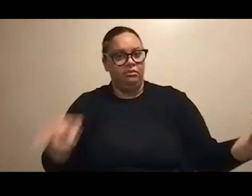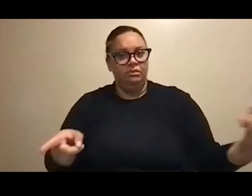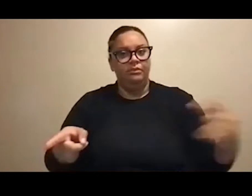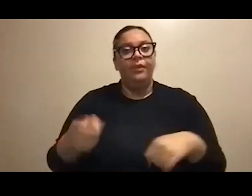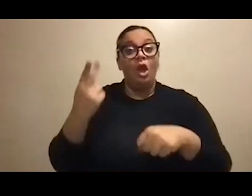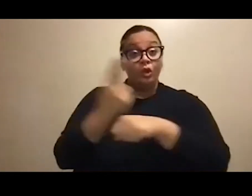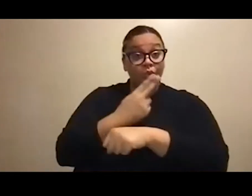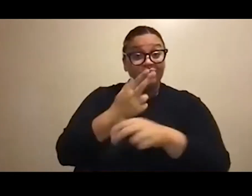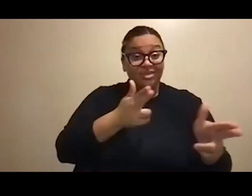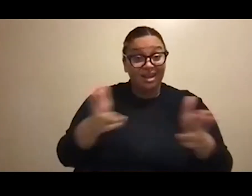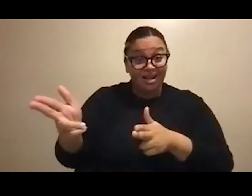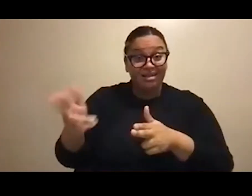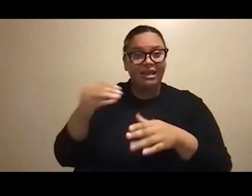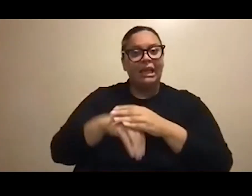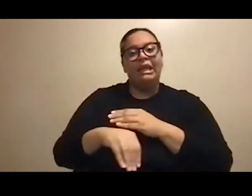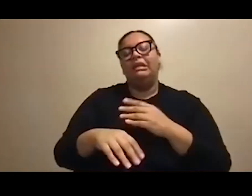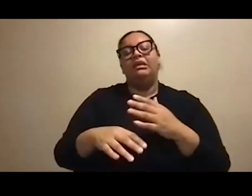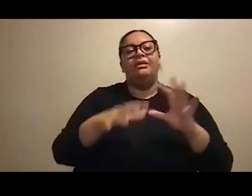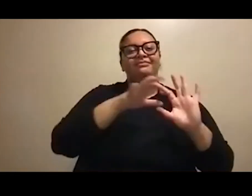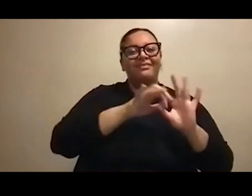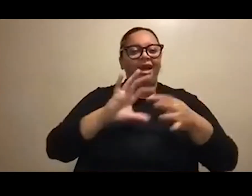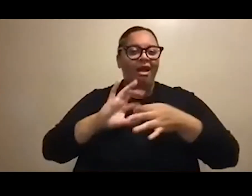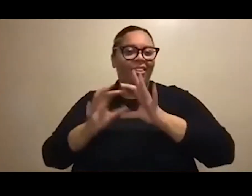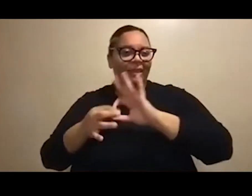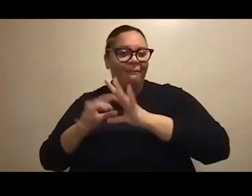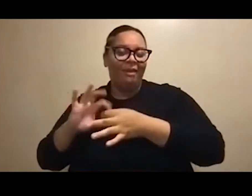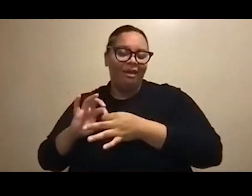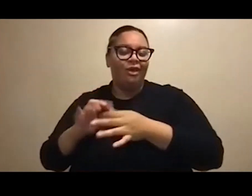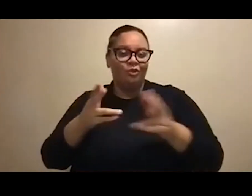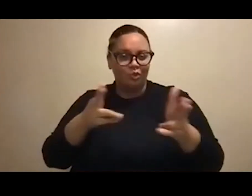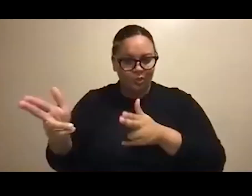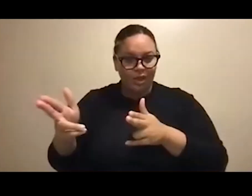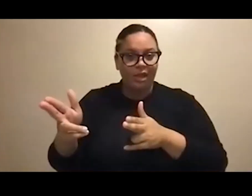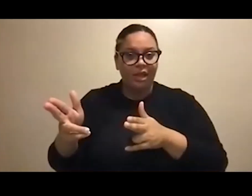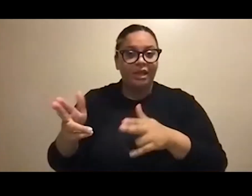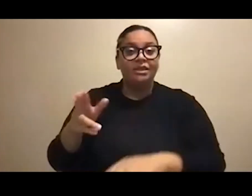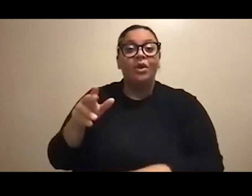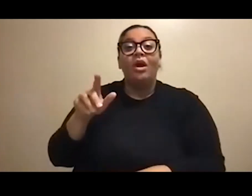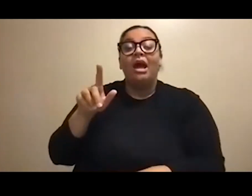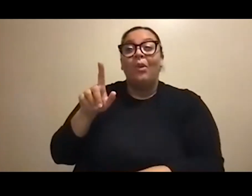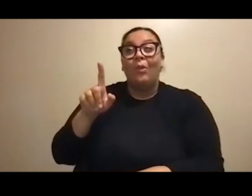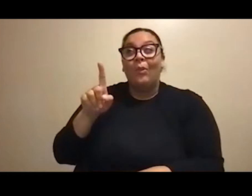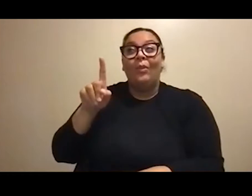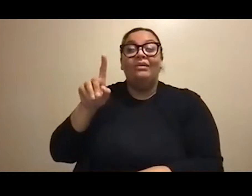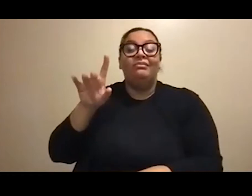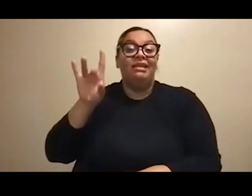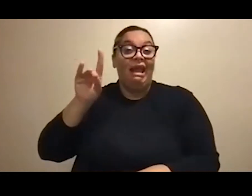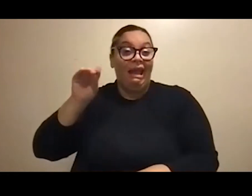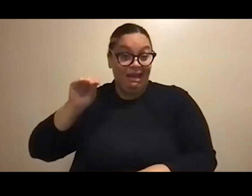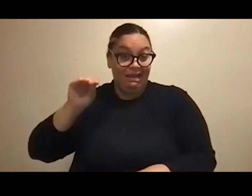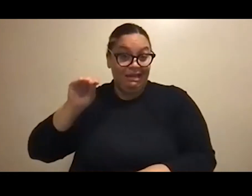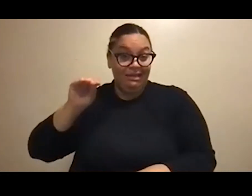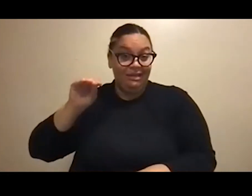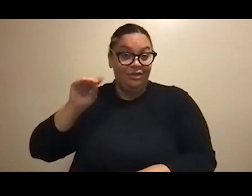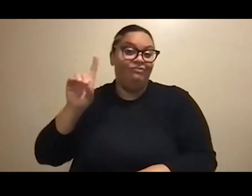of a gun in Olympic sharpshooting is 180 degrees, perhaps more, removed from